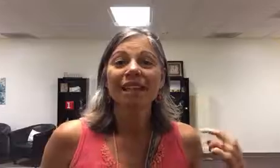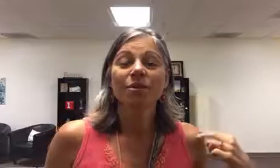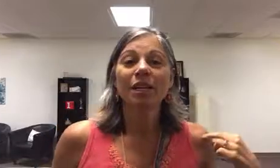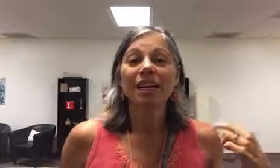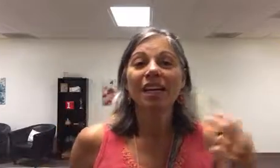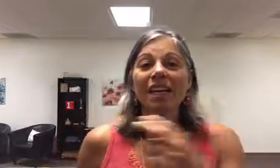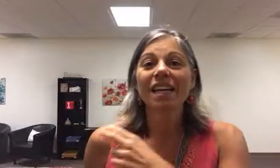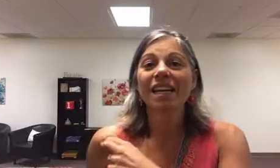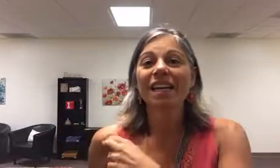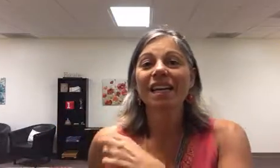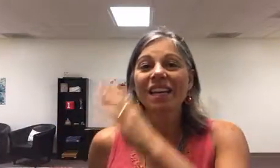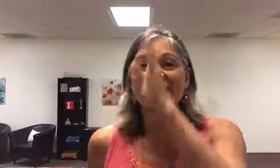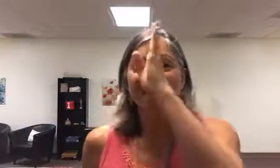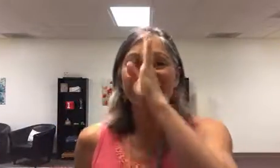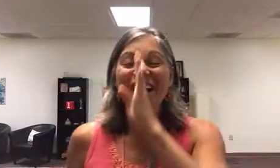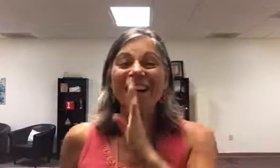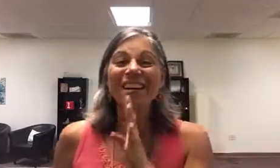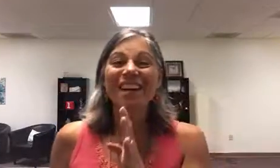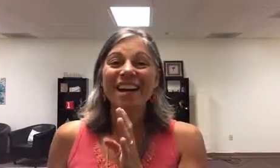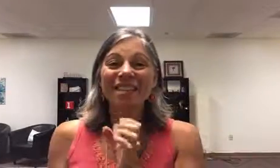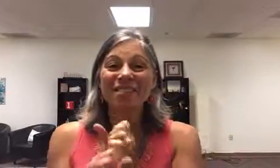We are God's